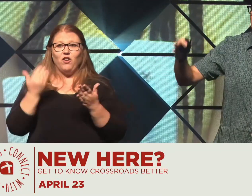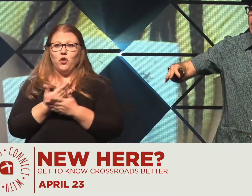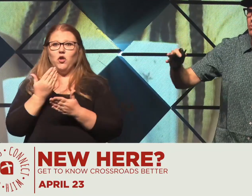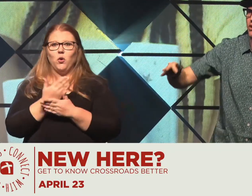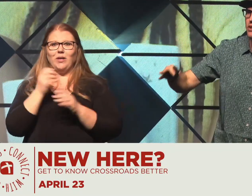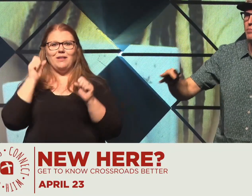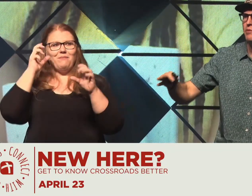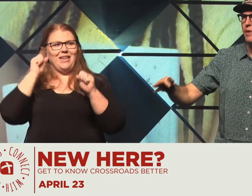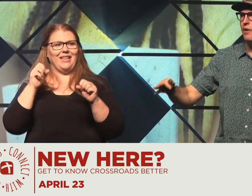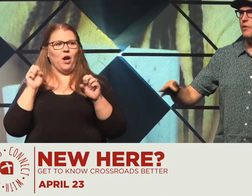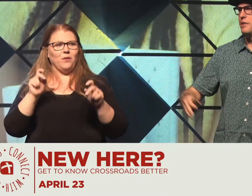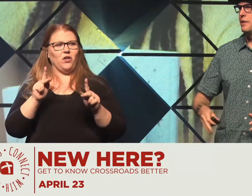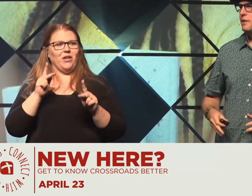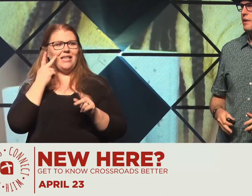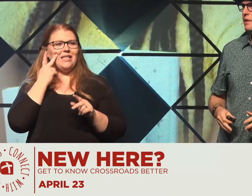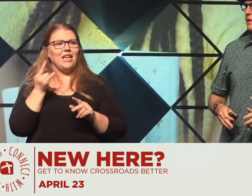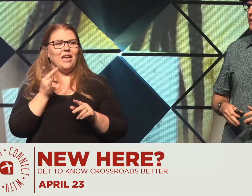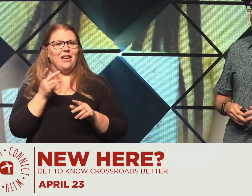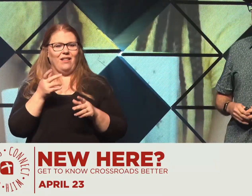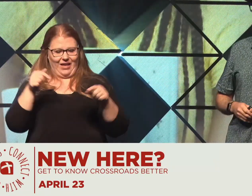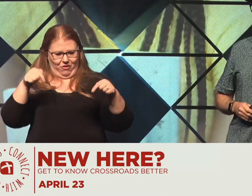be a place where you can be found.